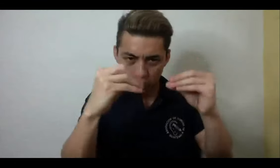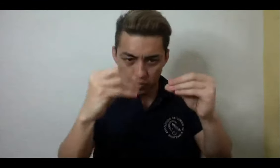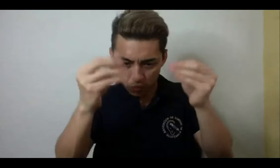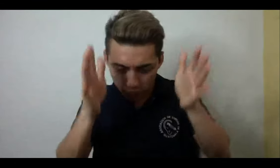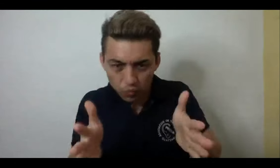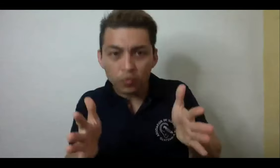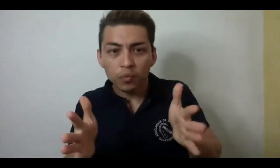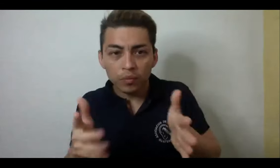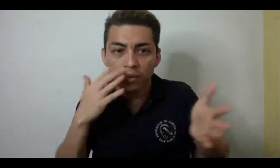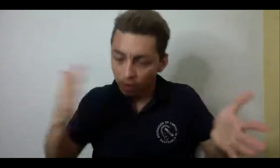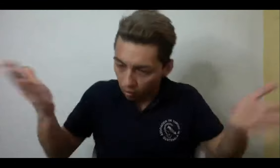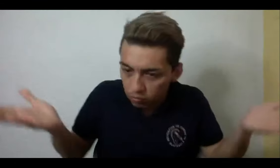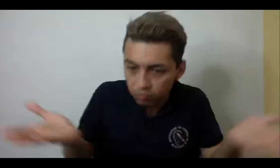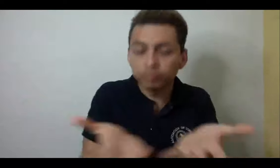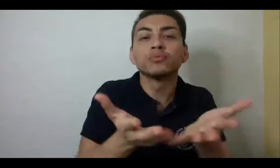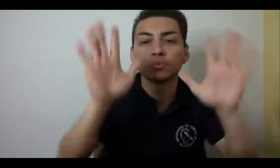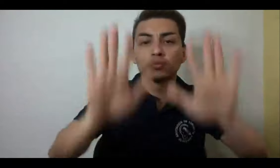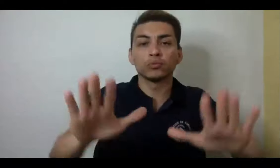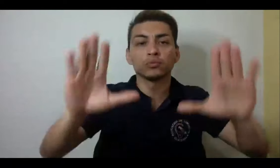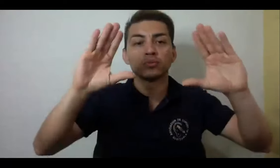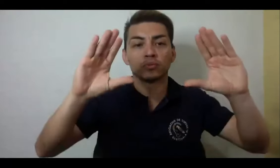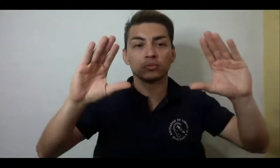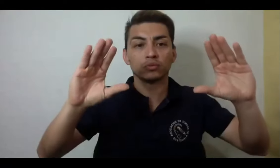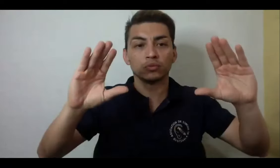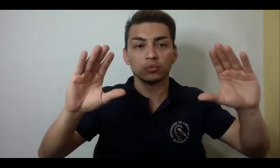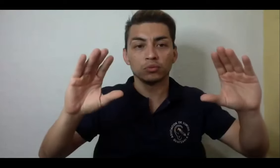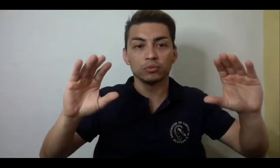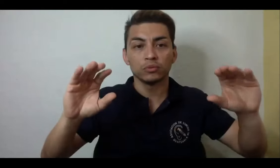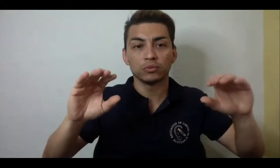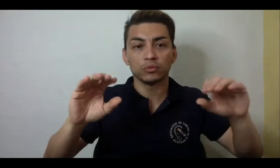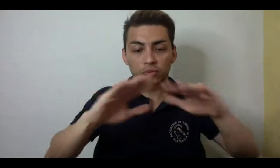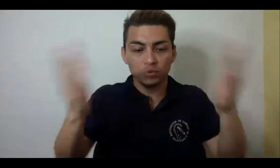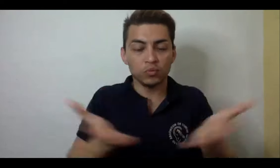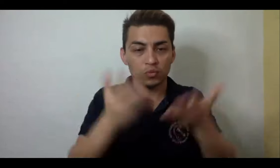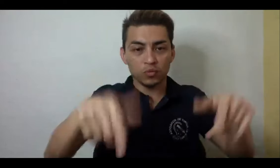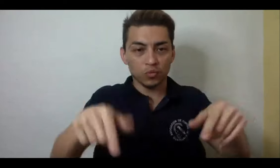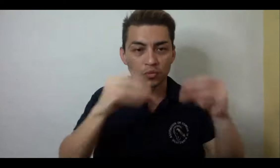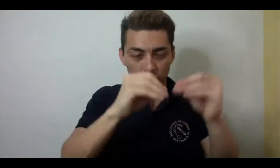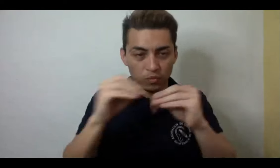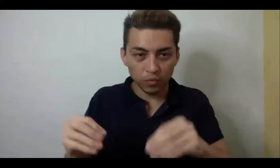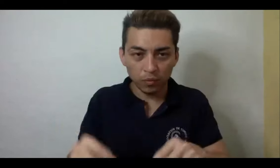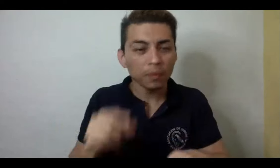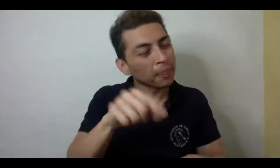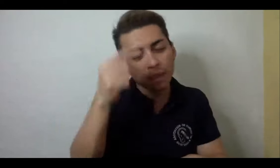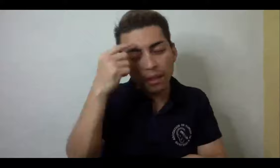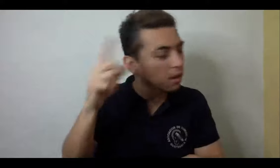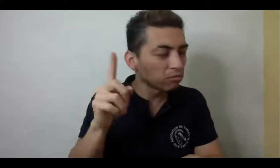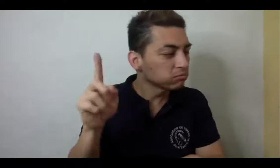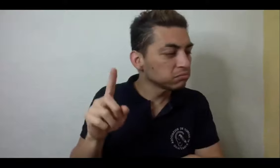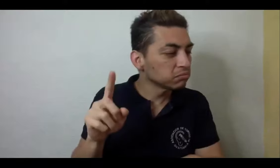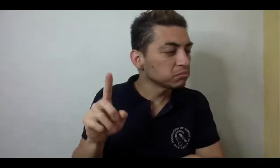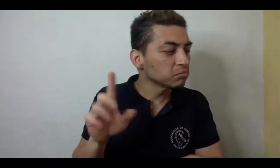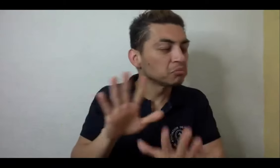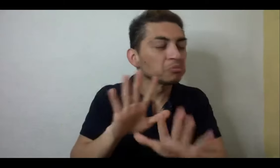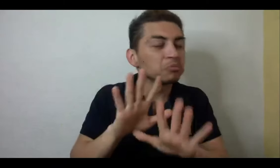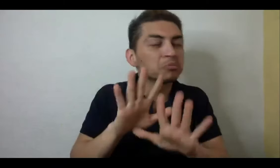our classrooms. Among the lessons that COVID-19 has left us is that we cannot simply return to what